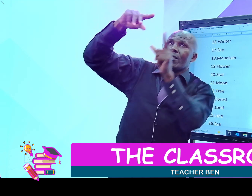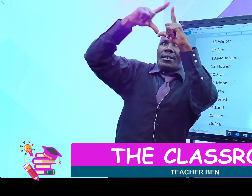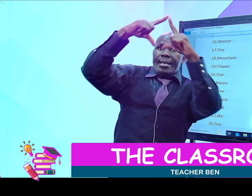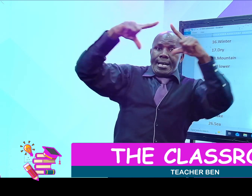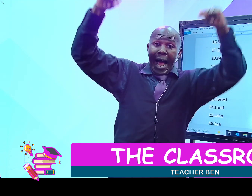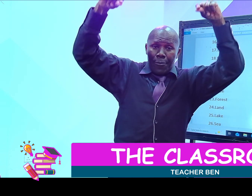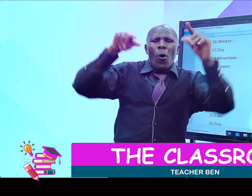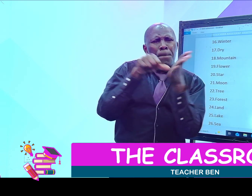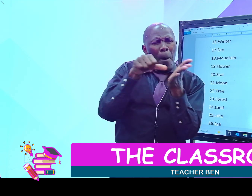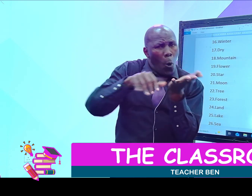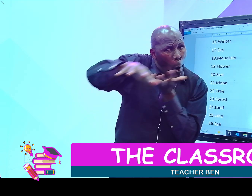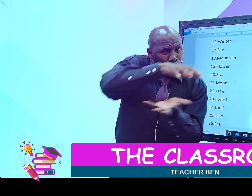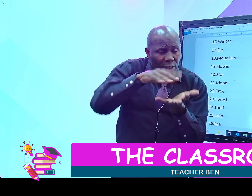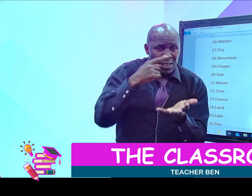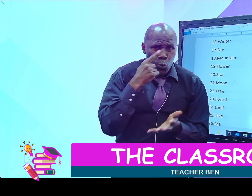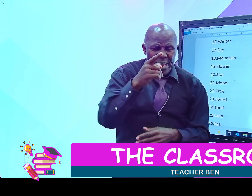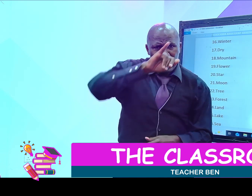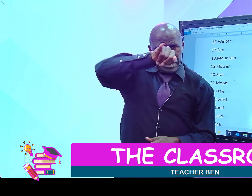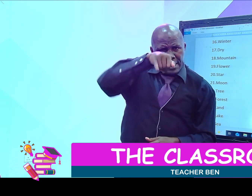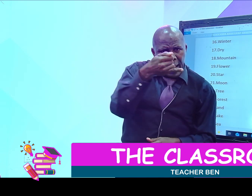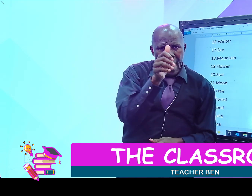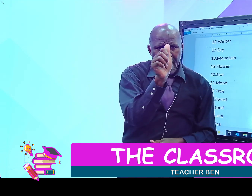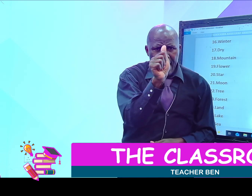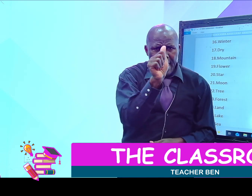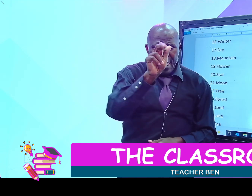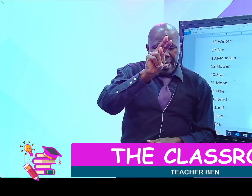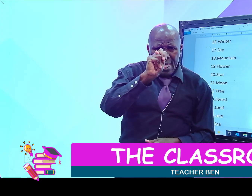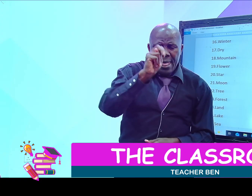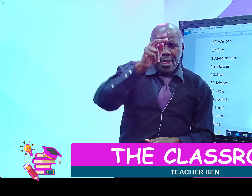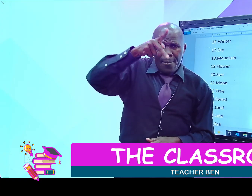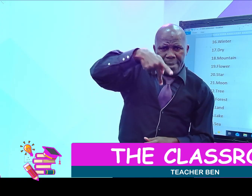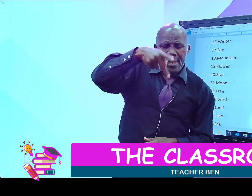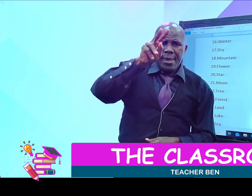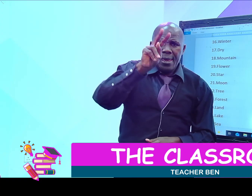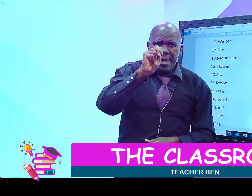Sun, moon. Maybe you'll confuse.